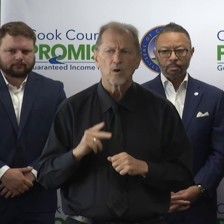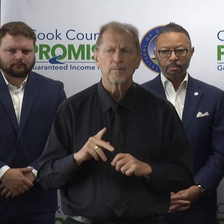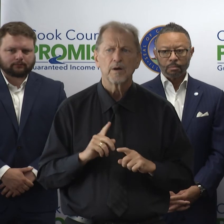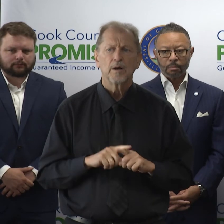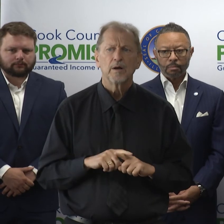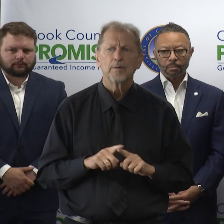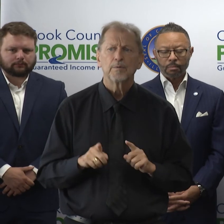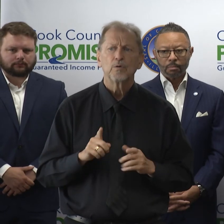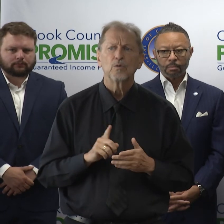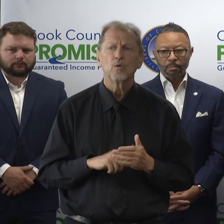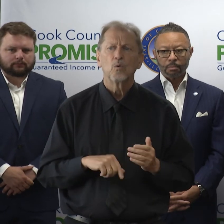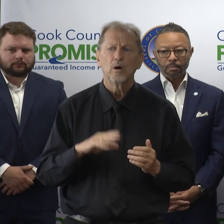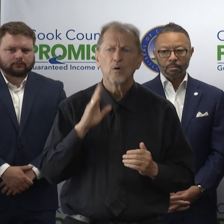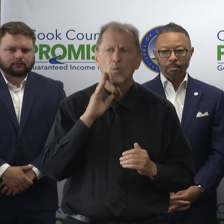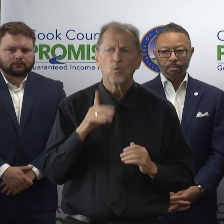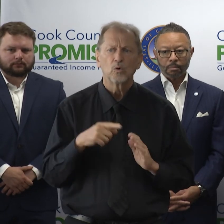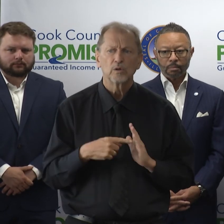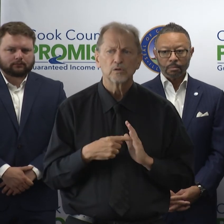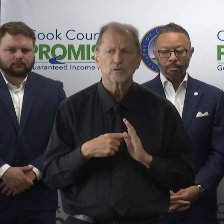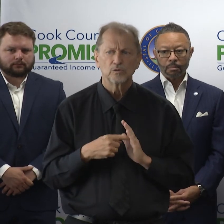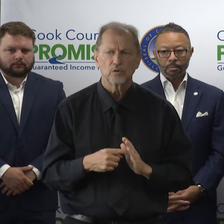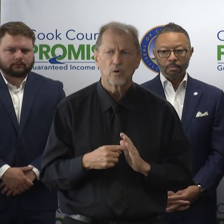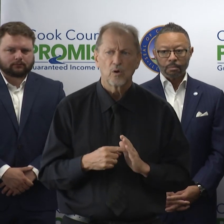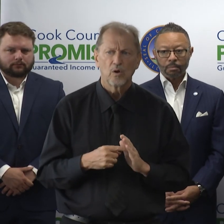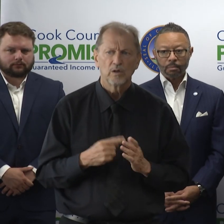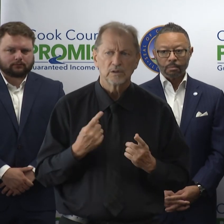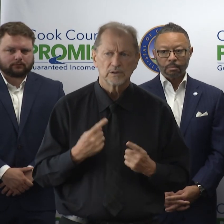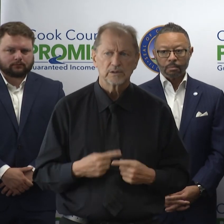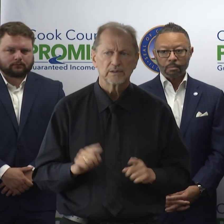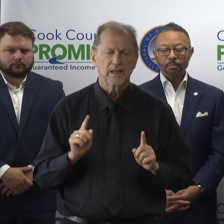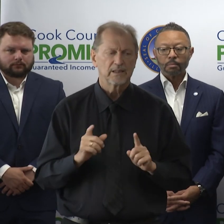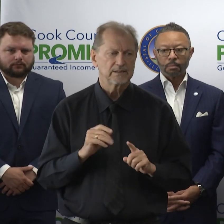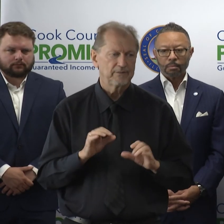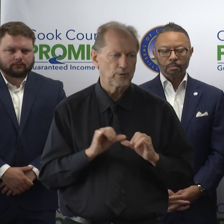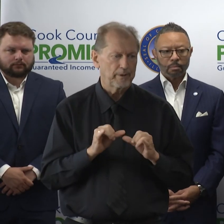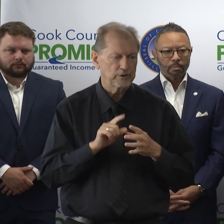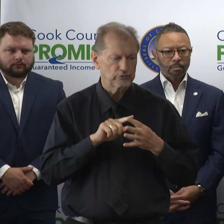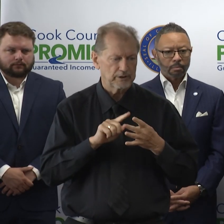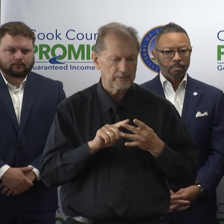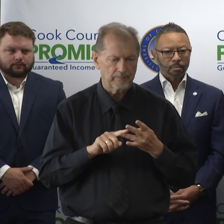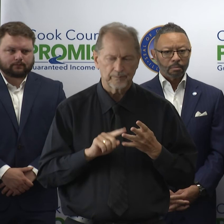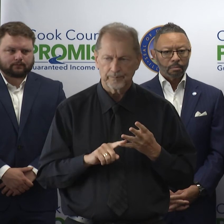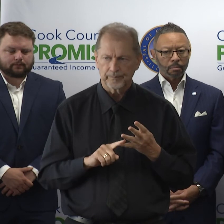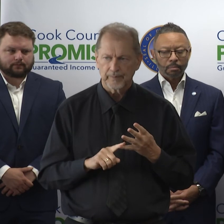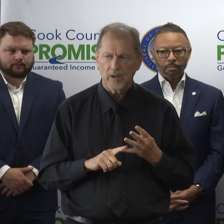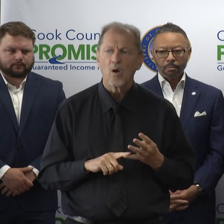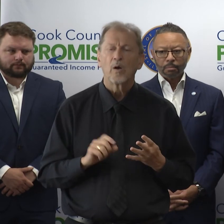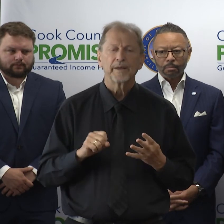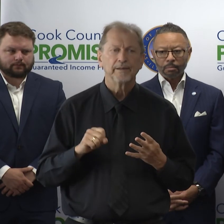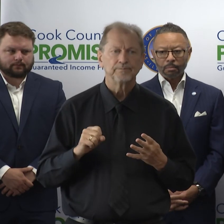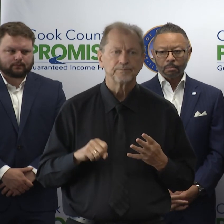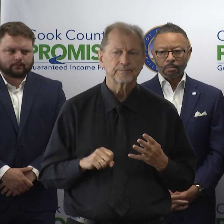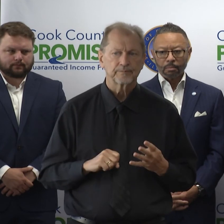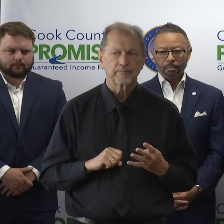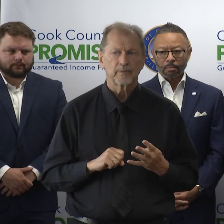what would constitute success if you are measuring that? Yeah. Thank you for that question, too.